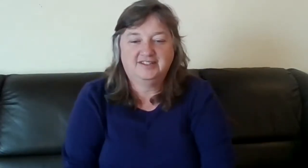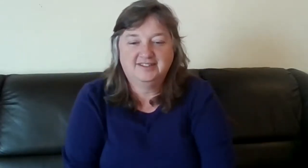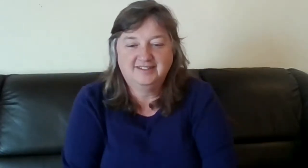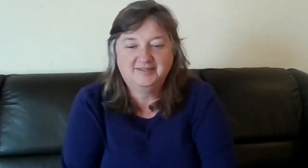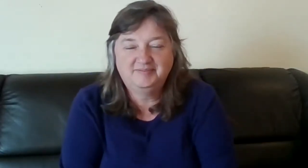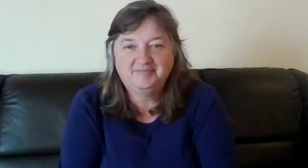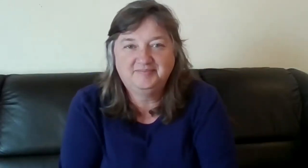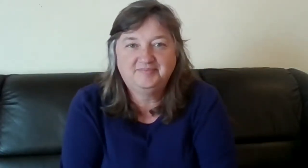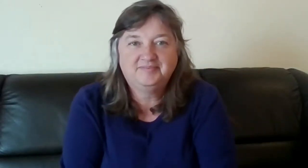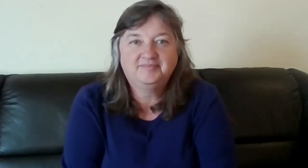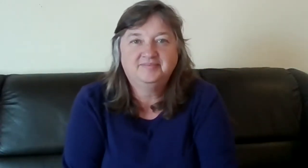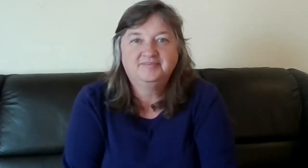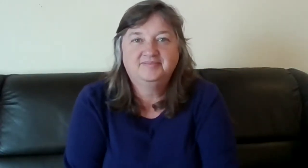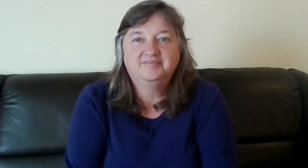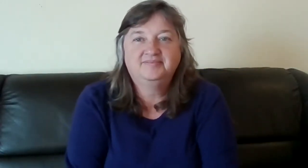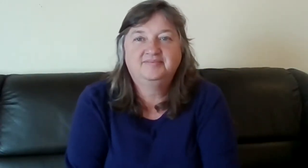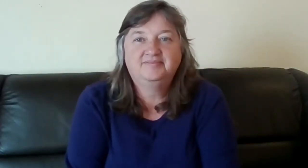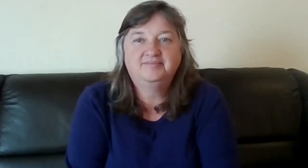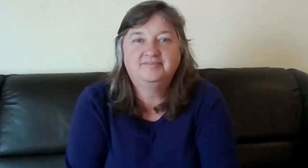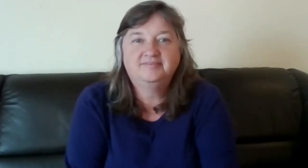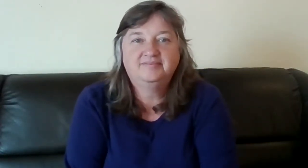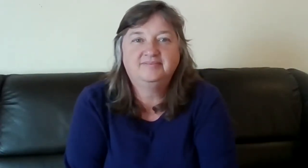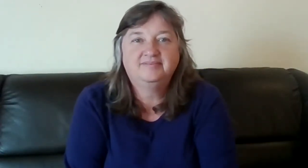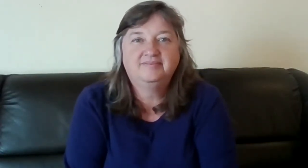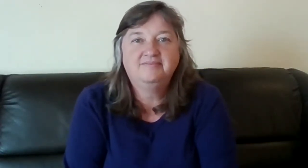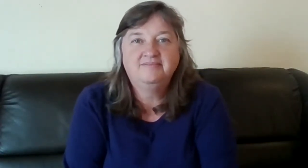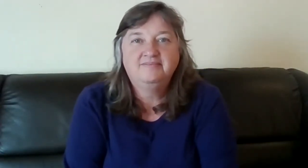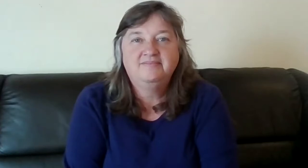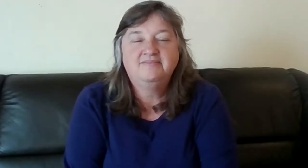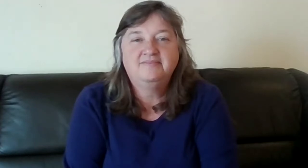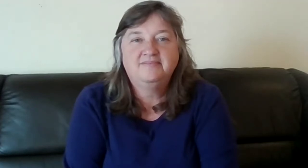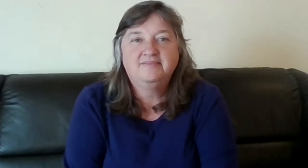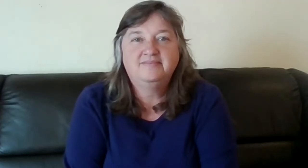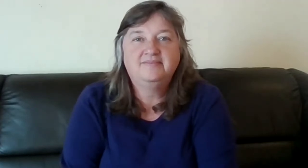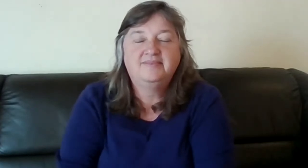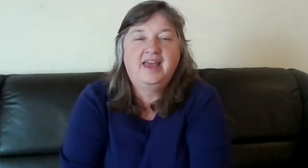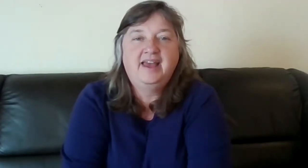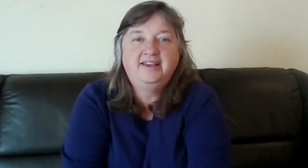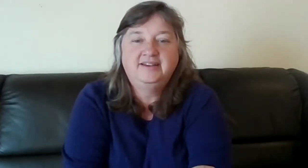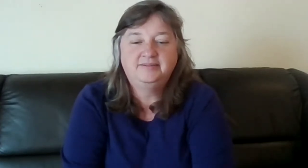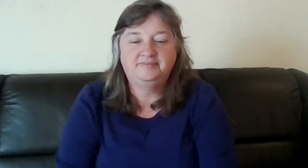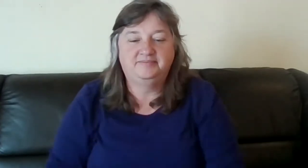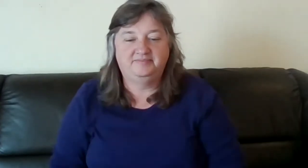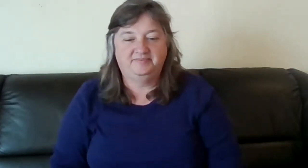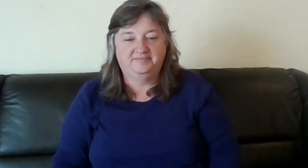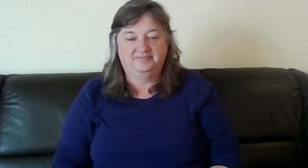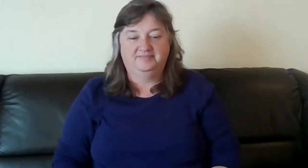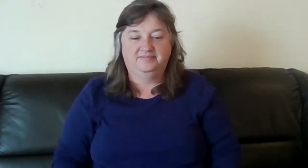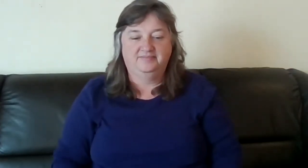Chocolate. egg,